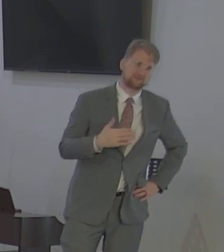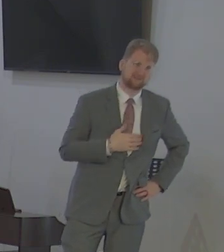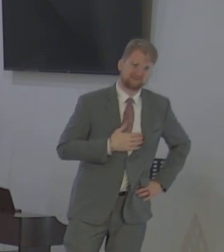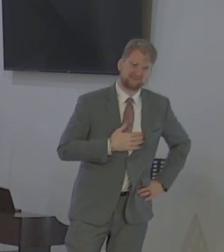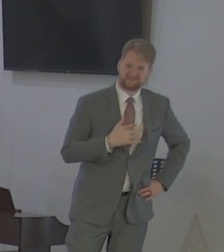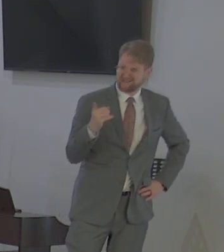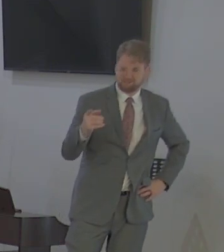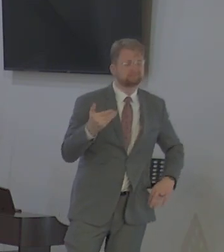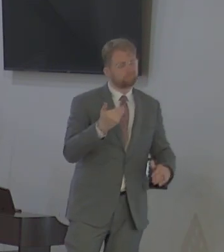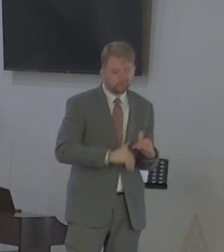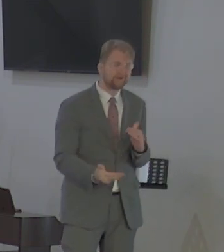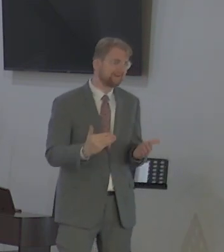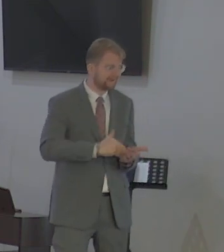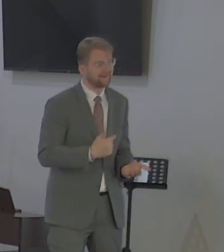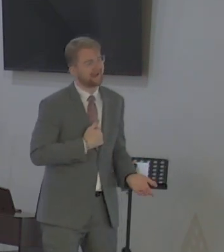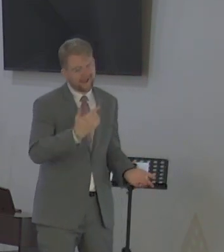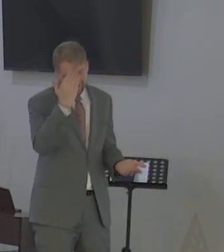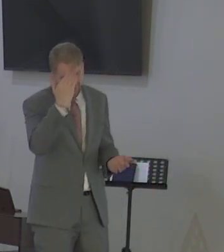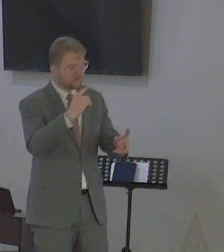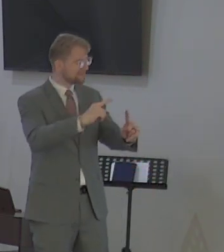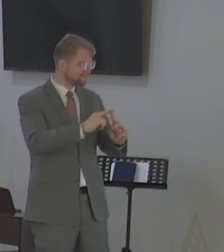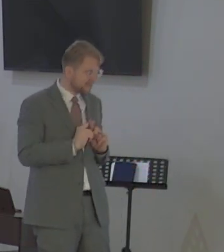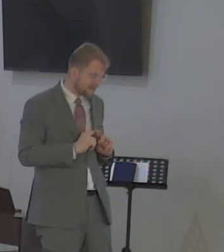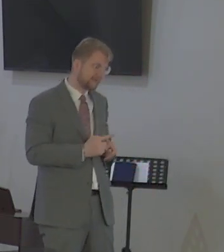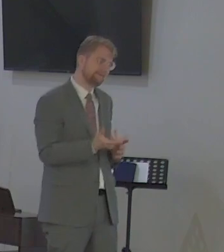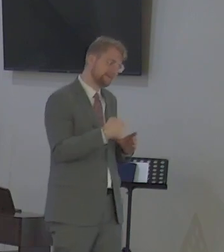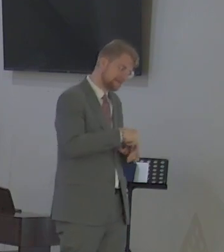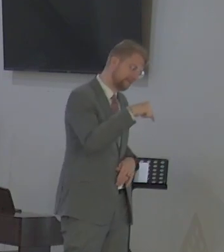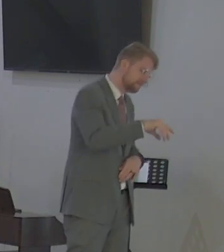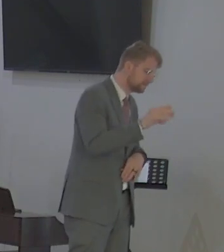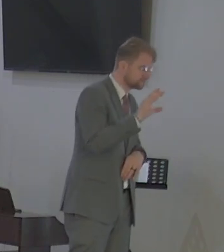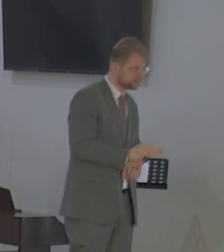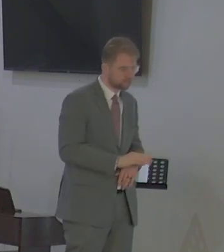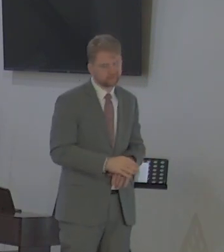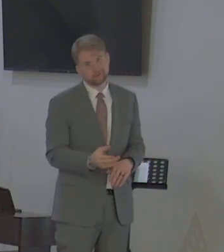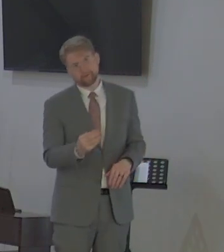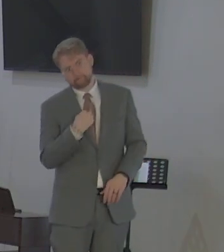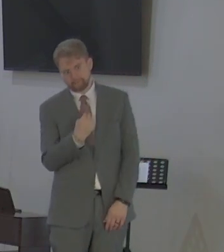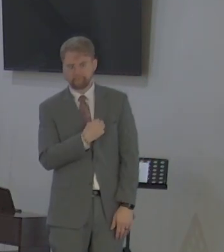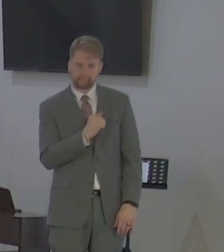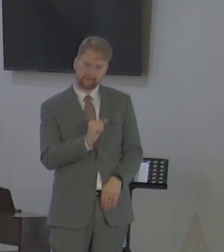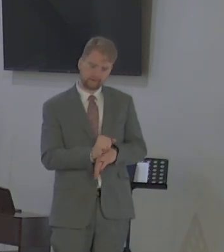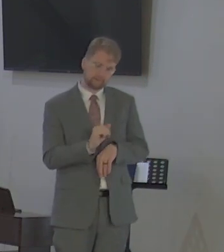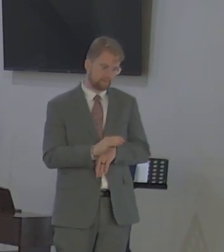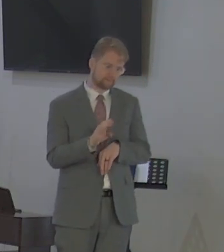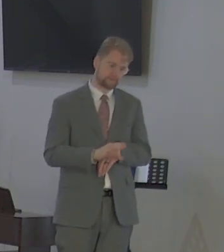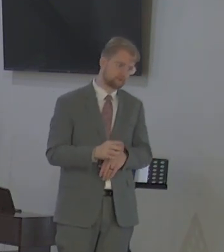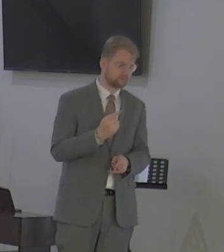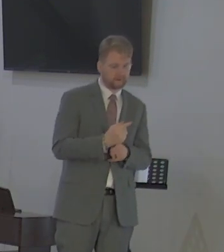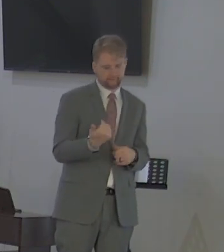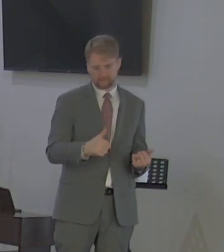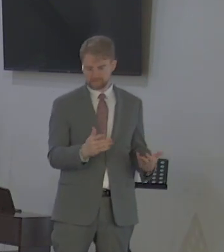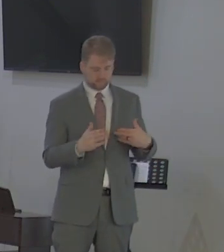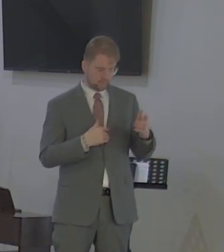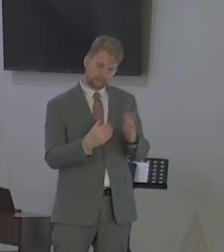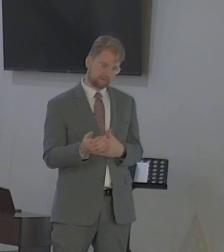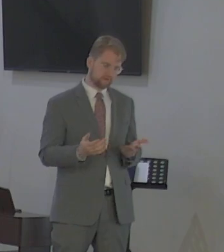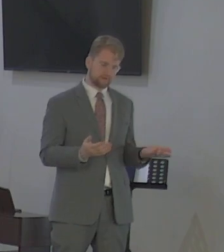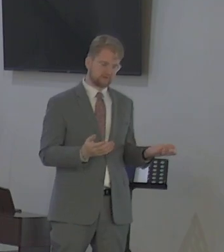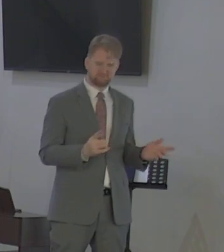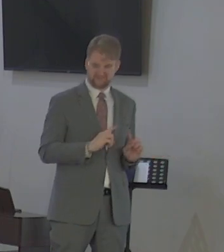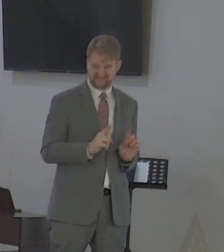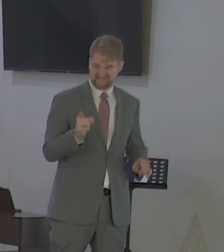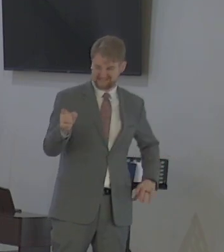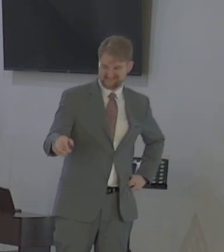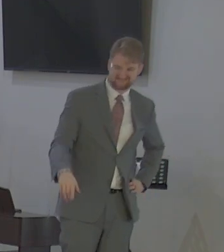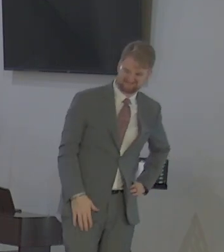know he's born again, and I know he's biblically baptized, and I know he's a member at Anchor Baptist Church, but he's fill in the blank, however you want to